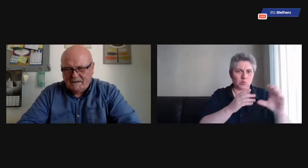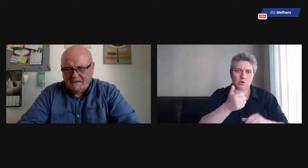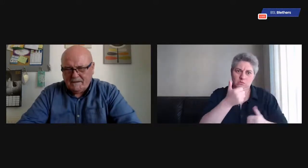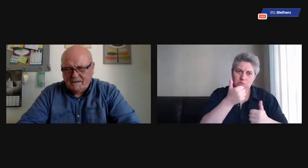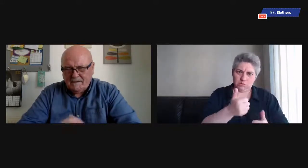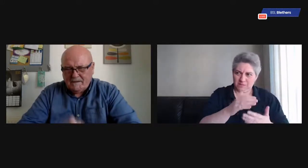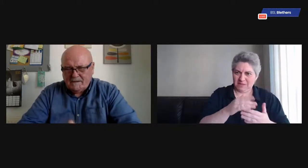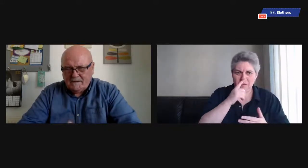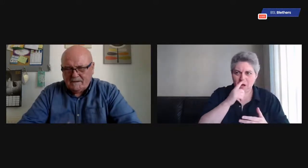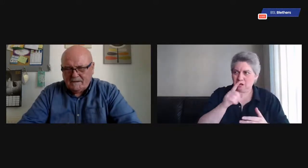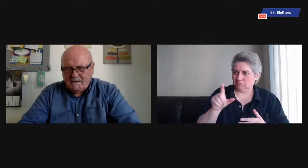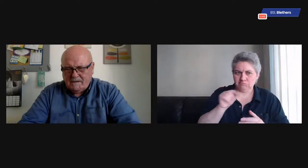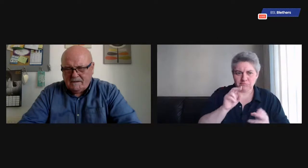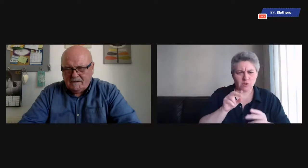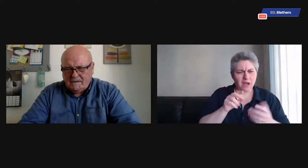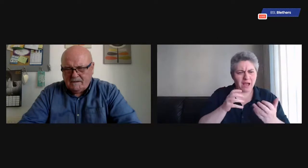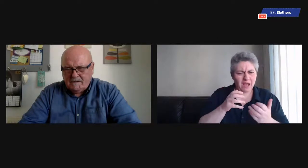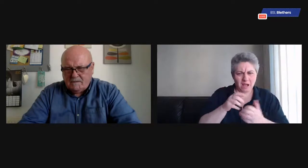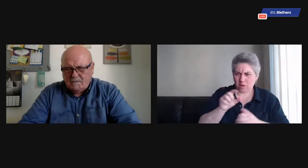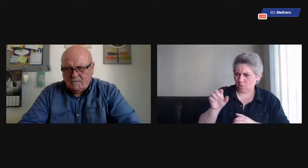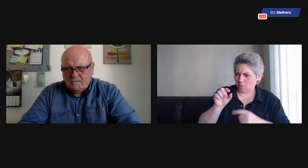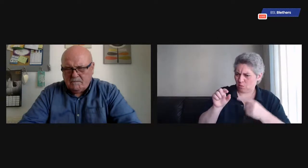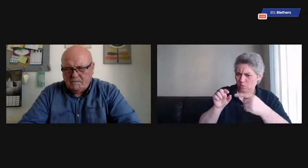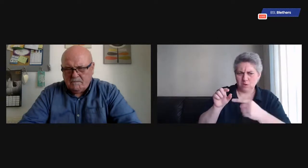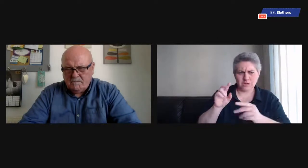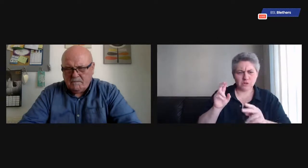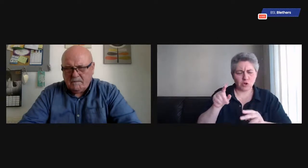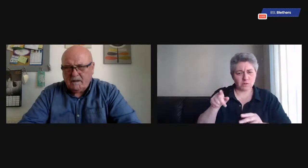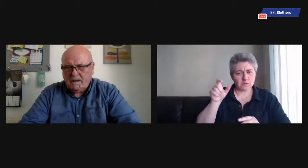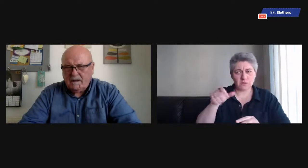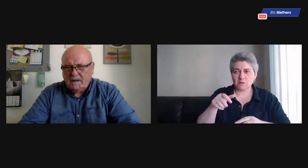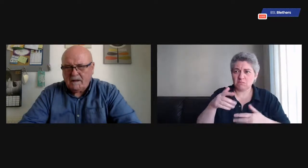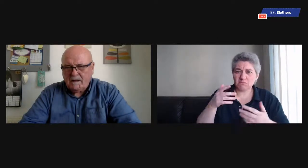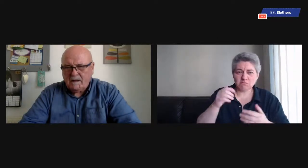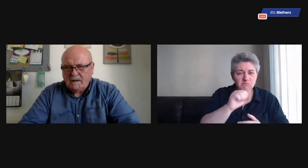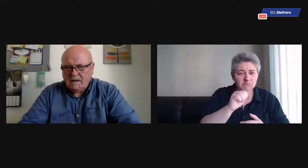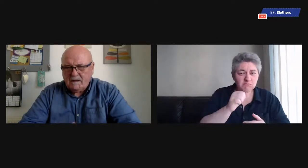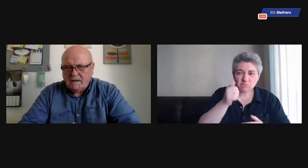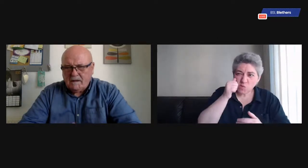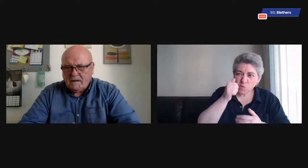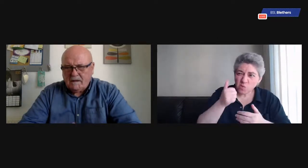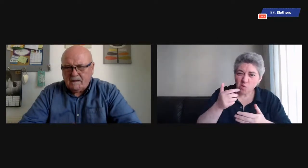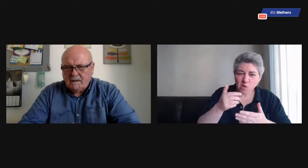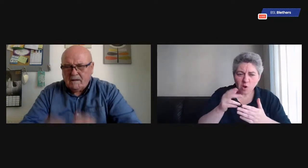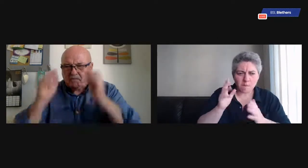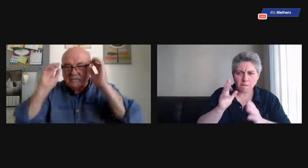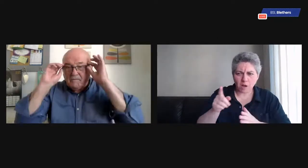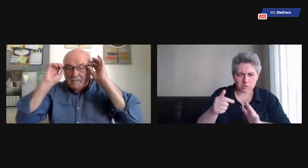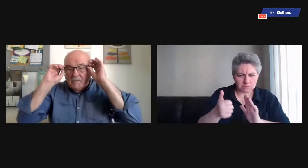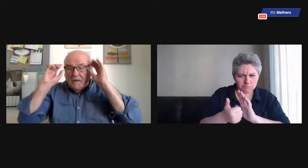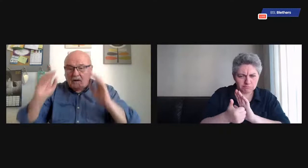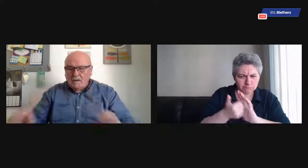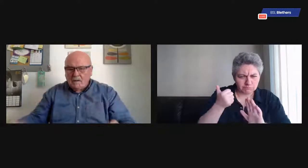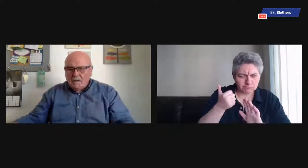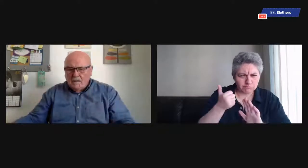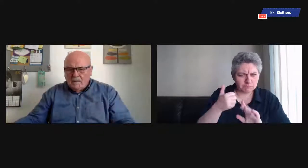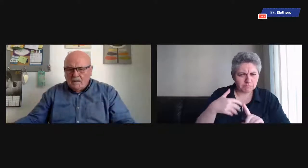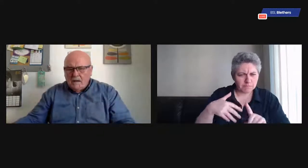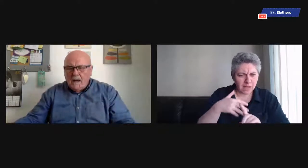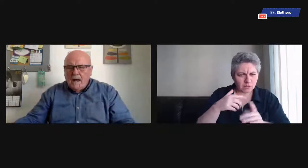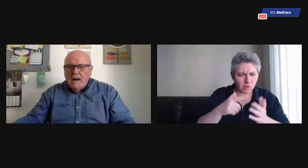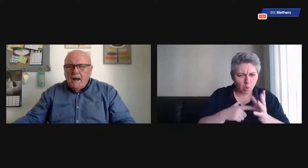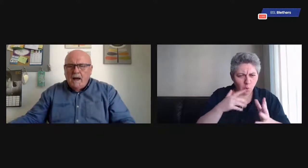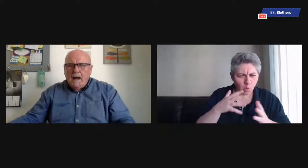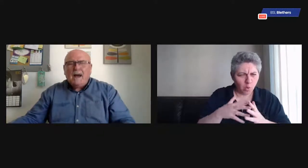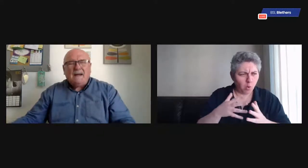for clarify, so you've got that's great access to work. Fund this. So you employ an interpreter. Is that someone